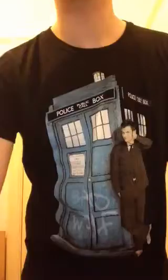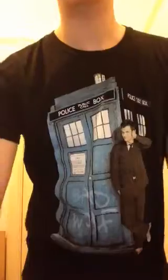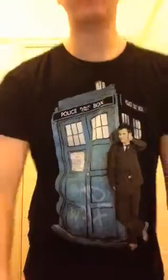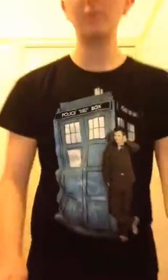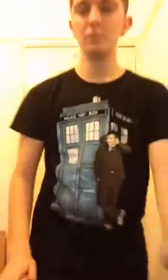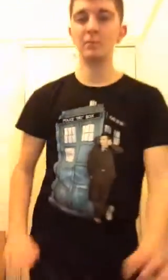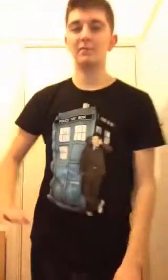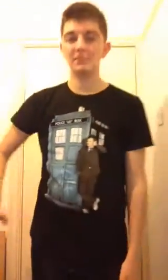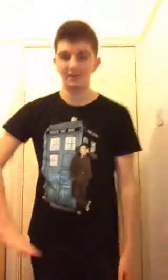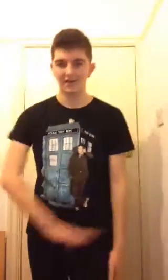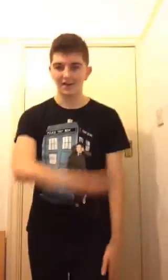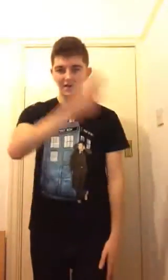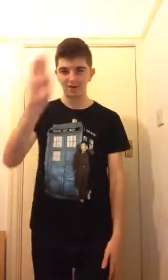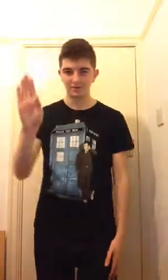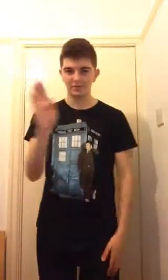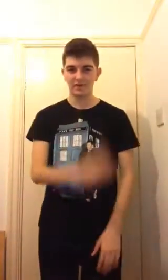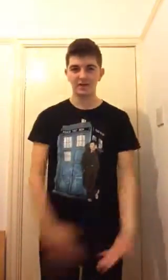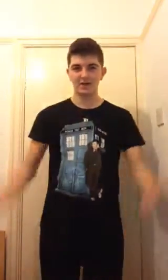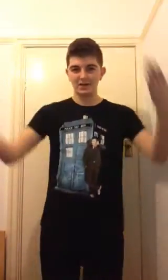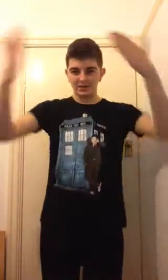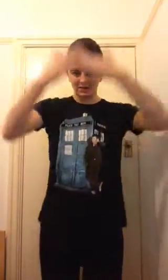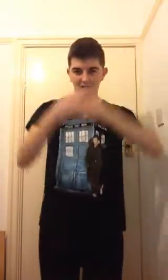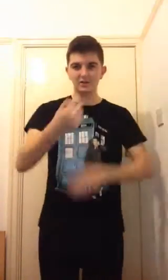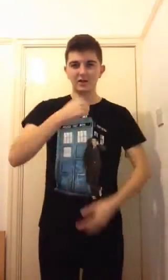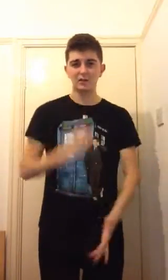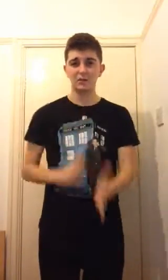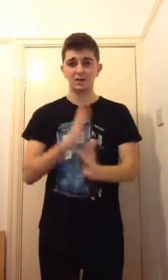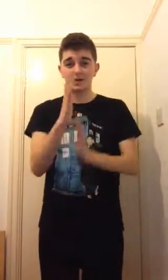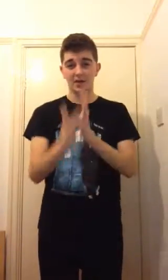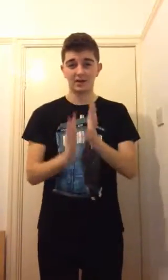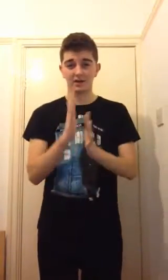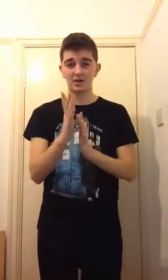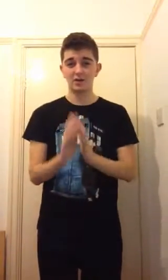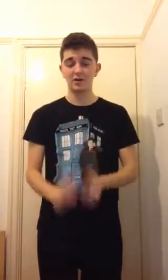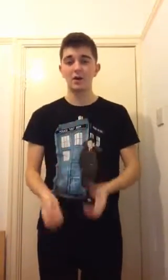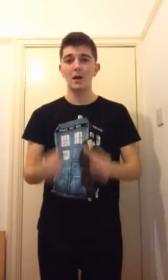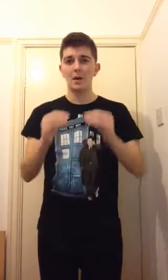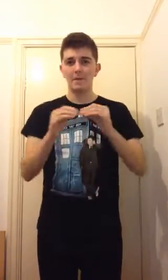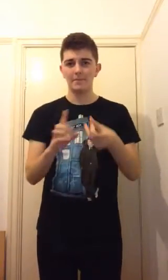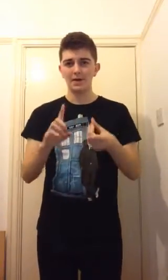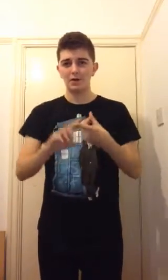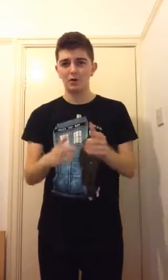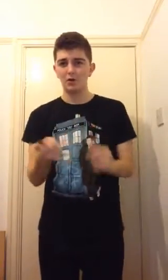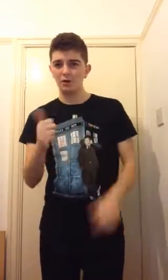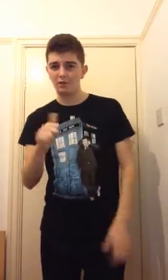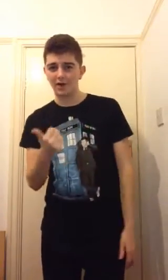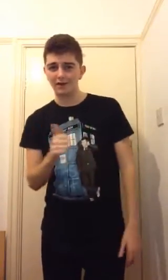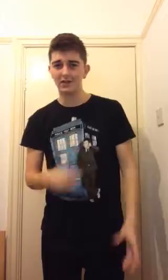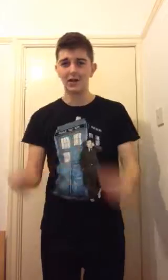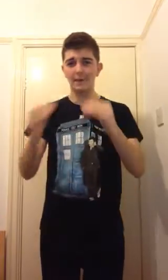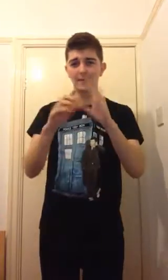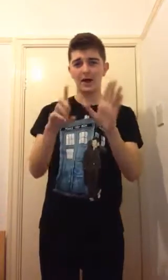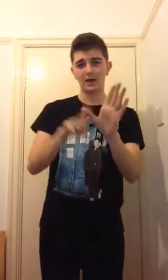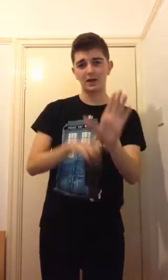Hello. Tonight I will be signing Be Alright by